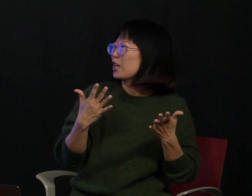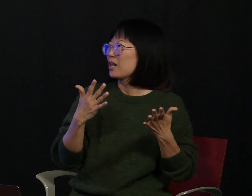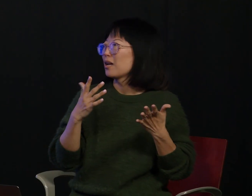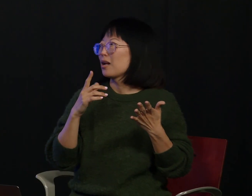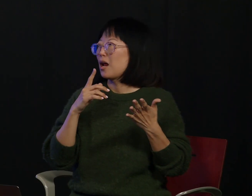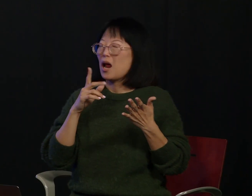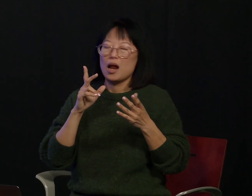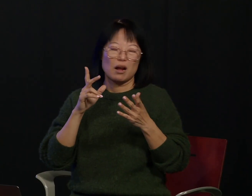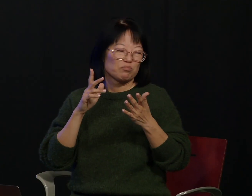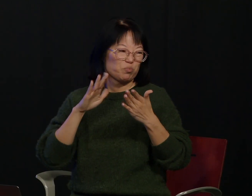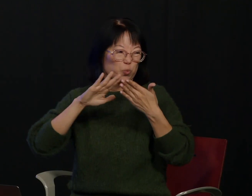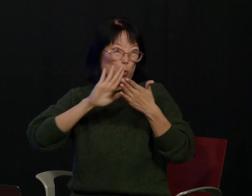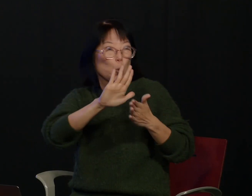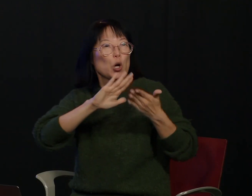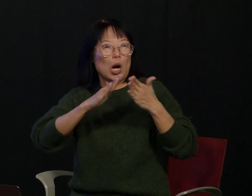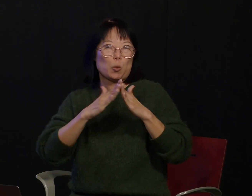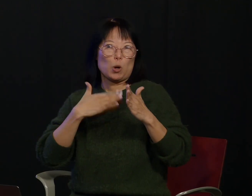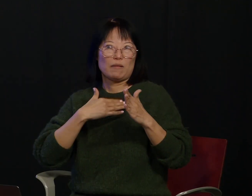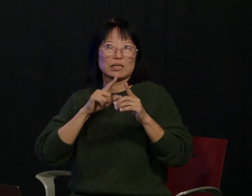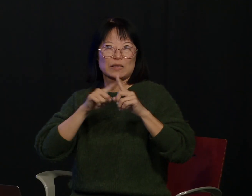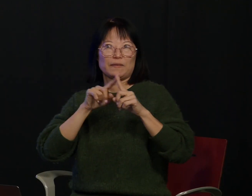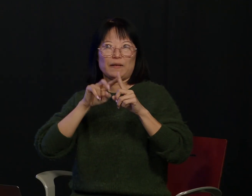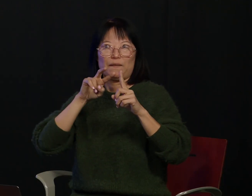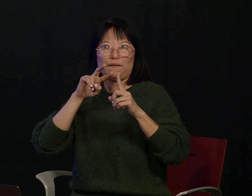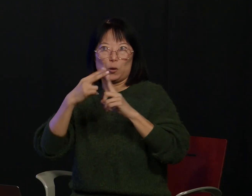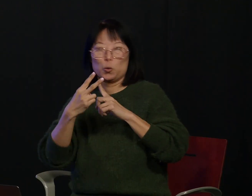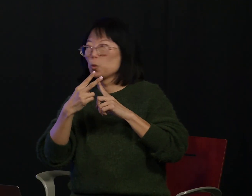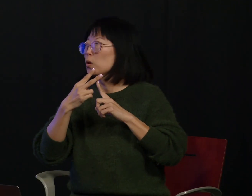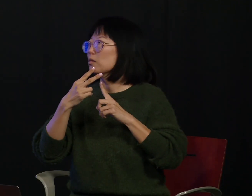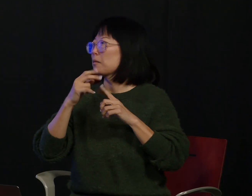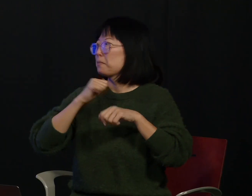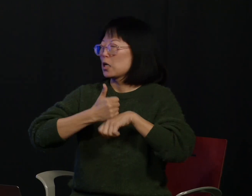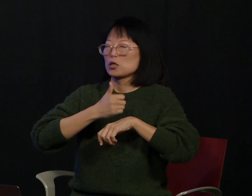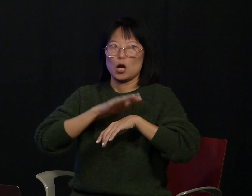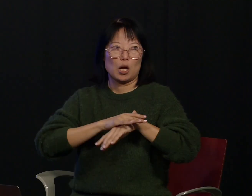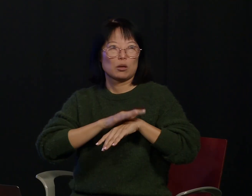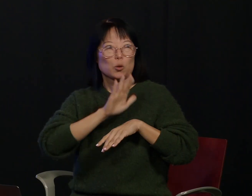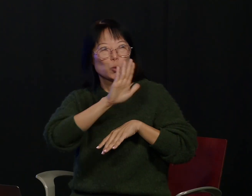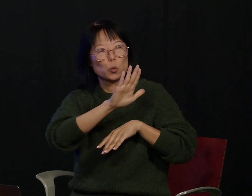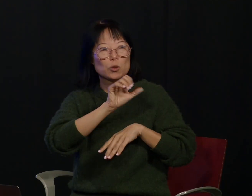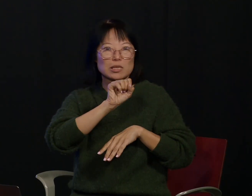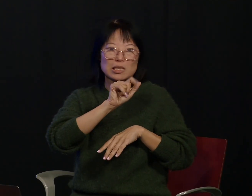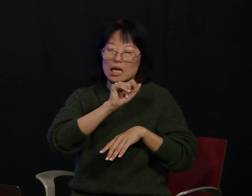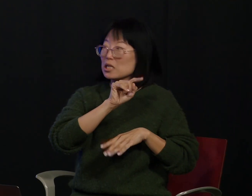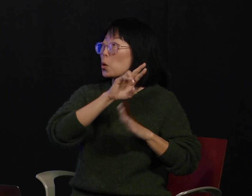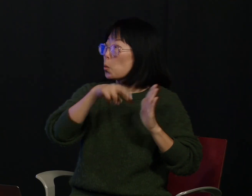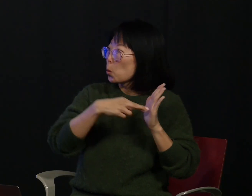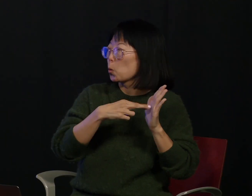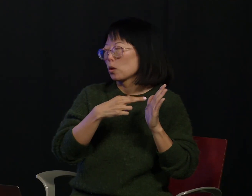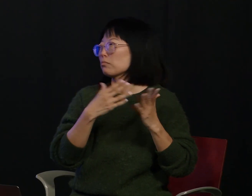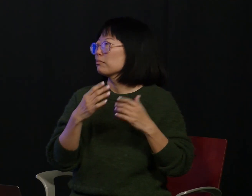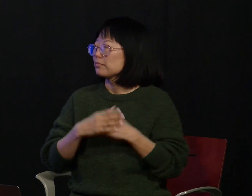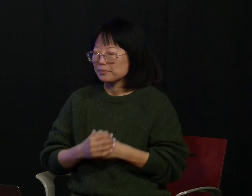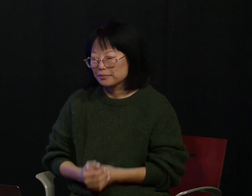signers. So your community has different views based on your status and role in your